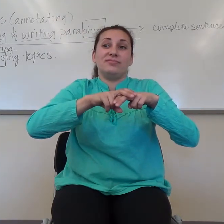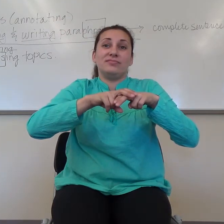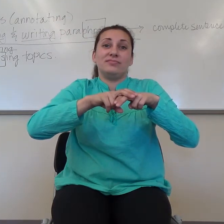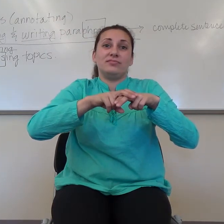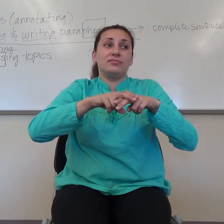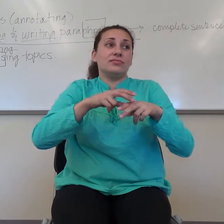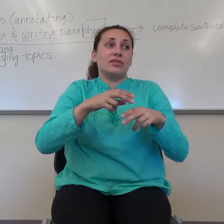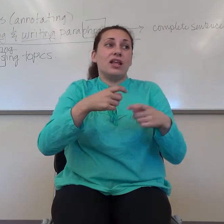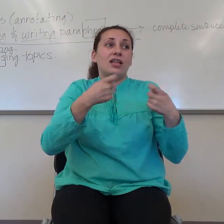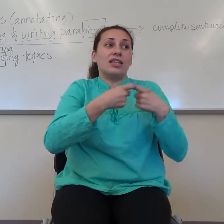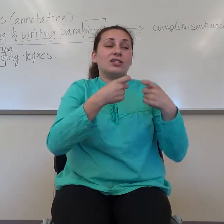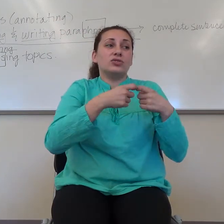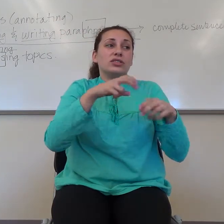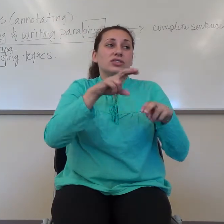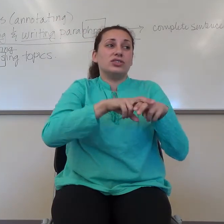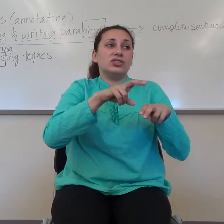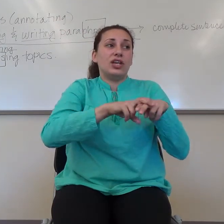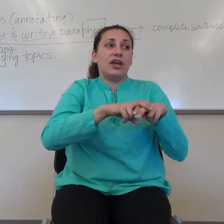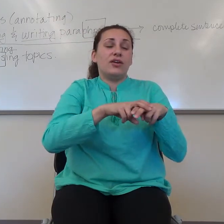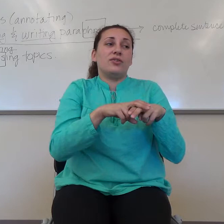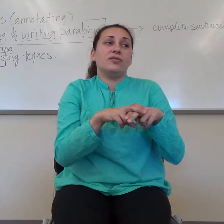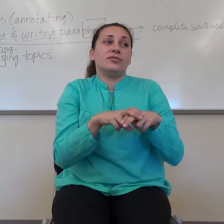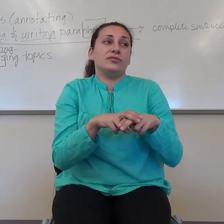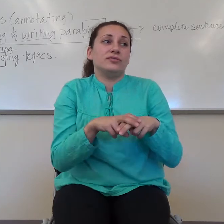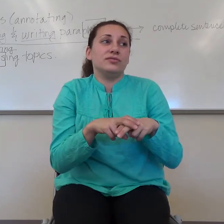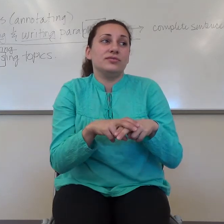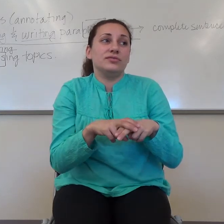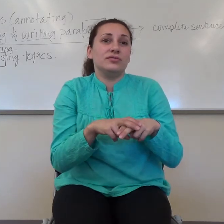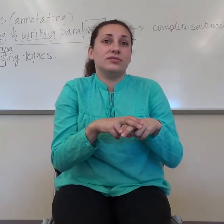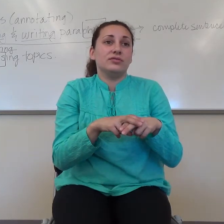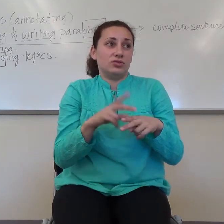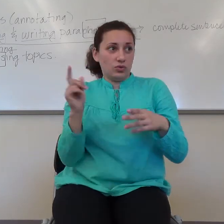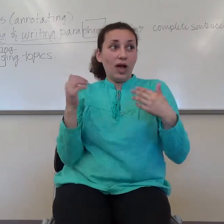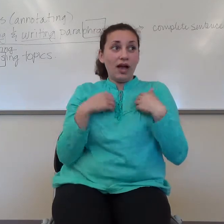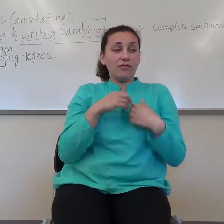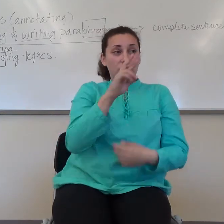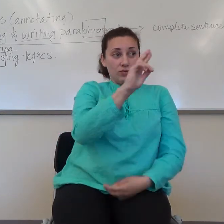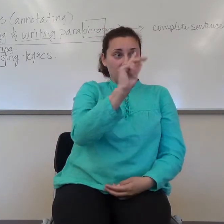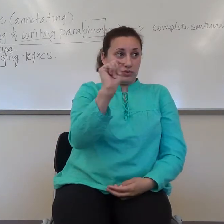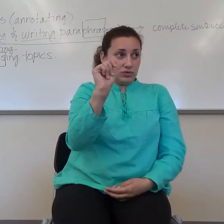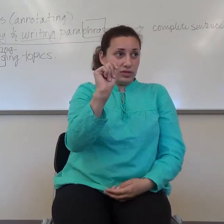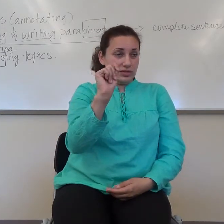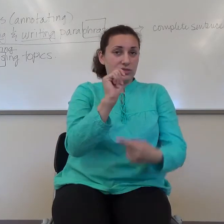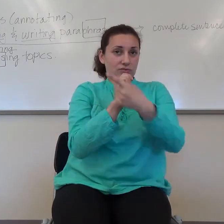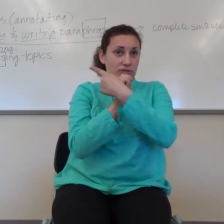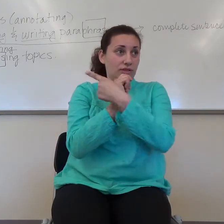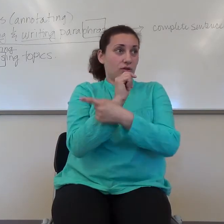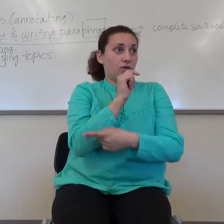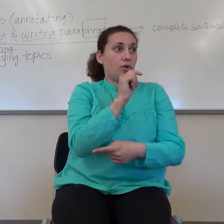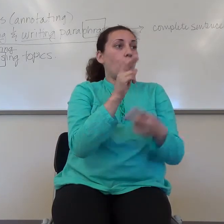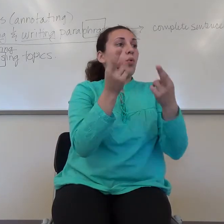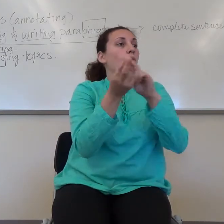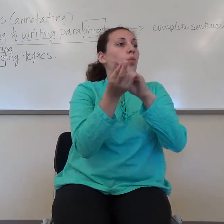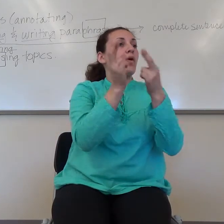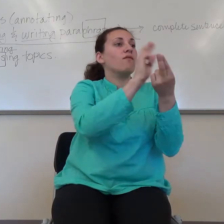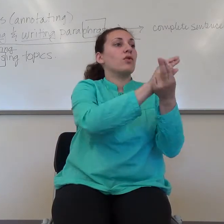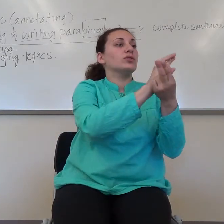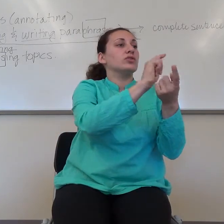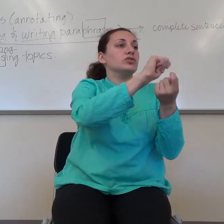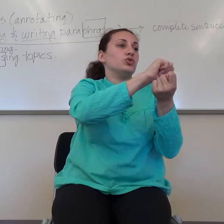Okay, so here's a reversal transition. All right. Here's some notes over here. What did he